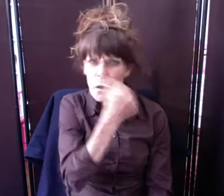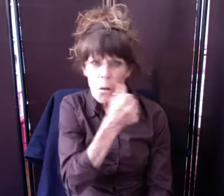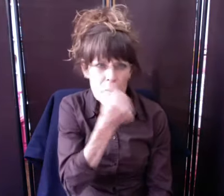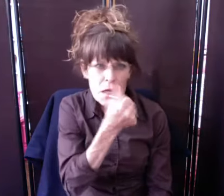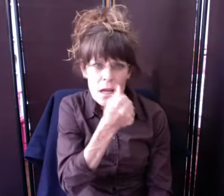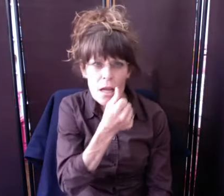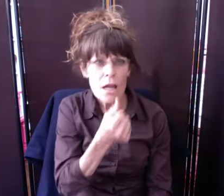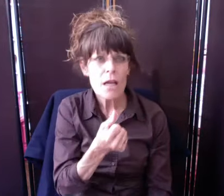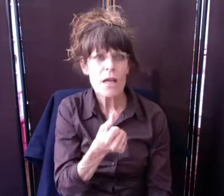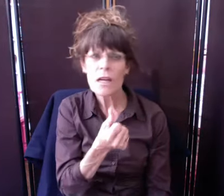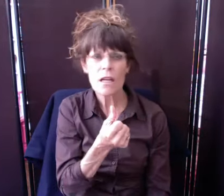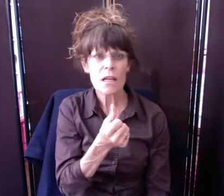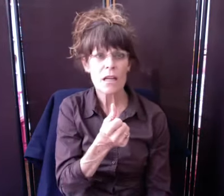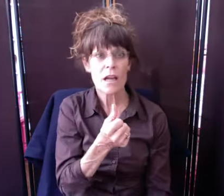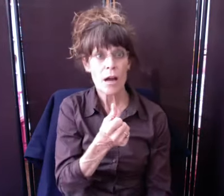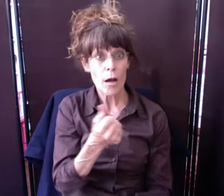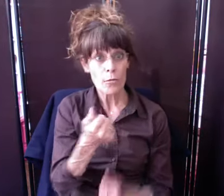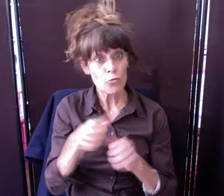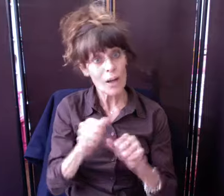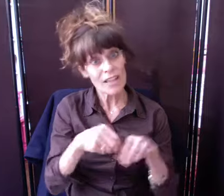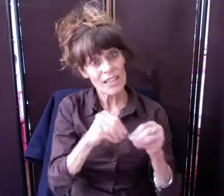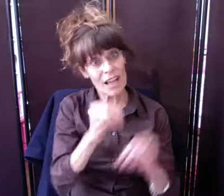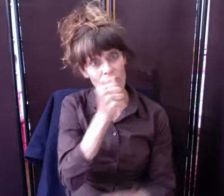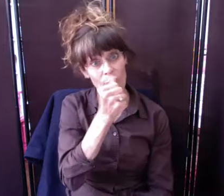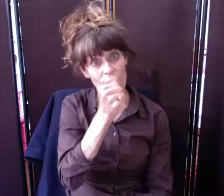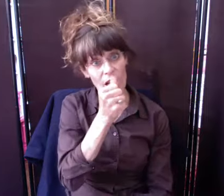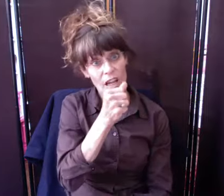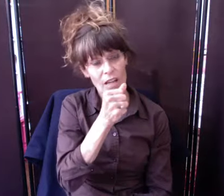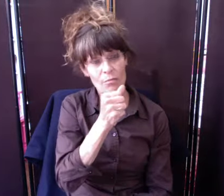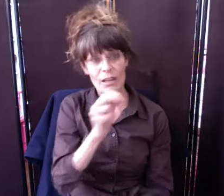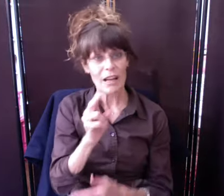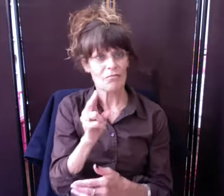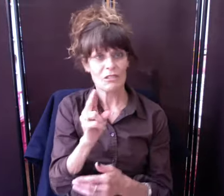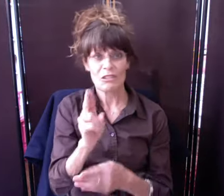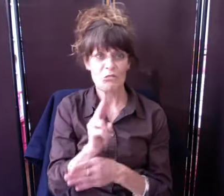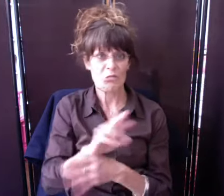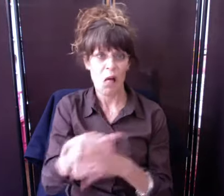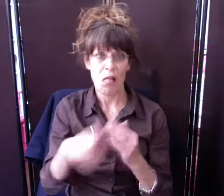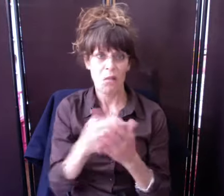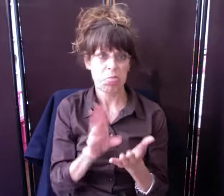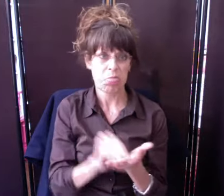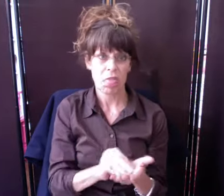I was trying to deal cocaine, but I was, you know, I used it all. I had a boyfriend that beat me